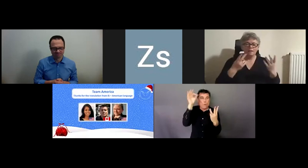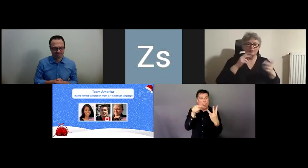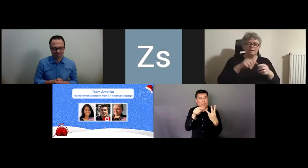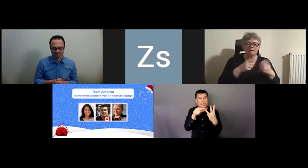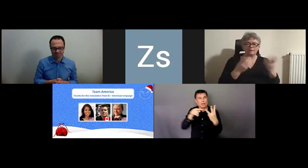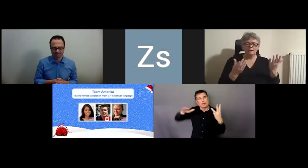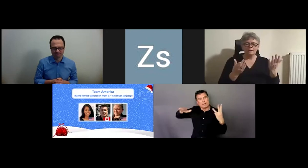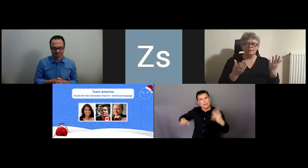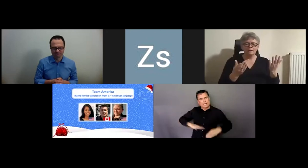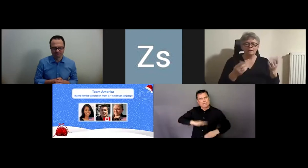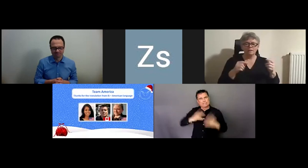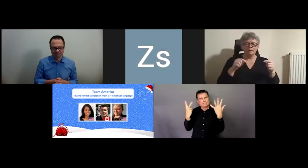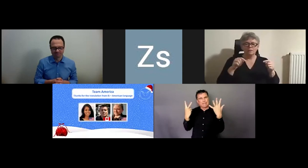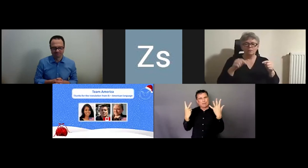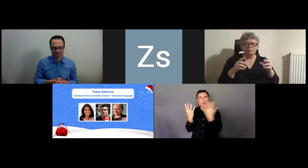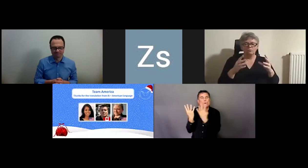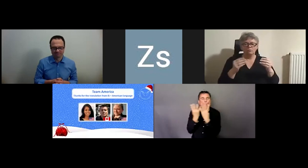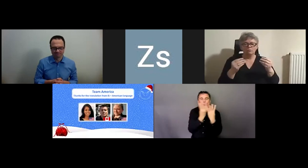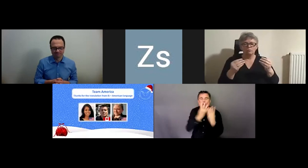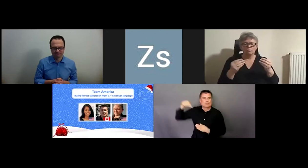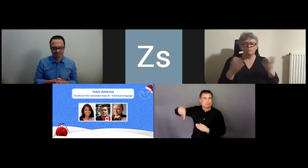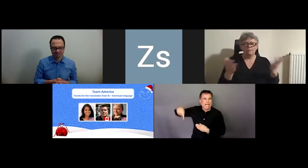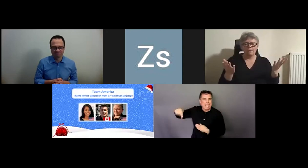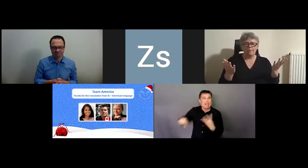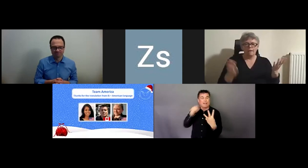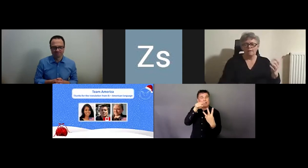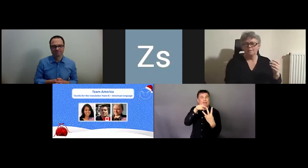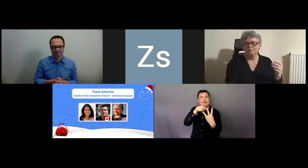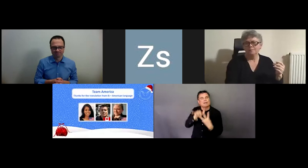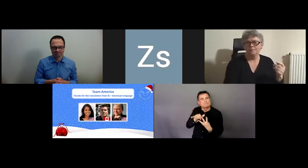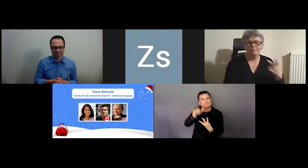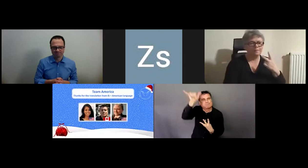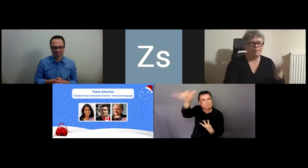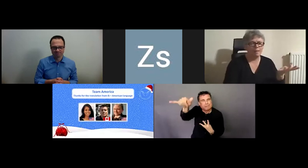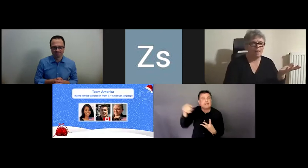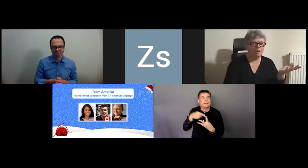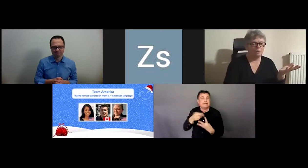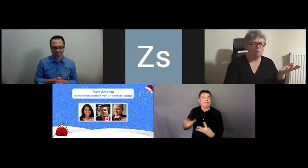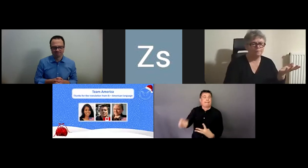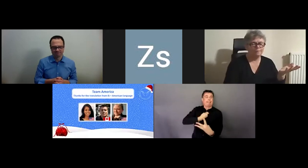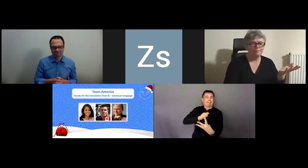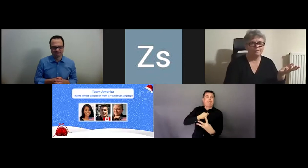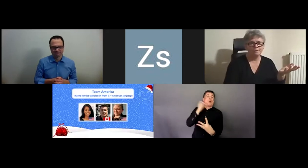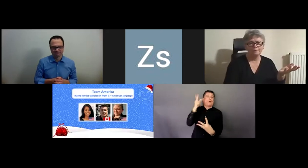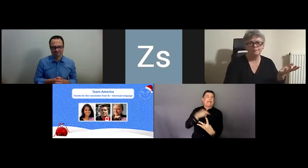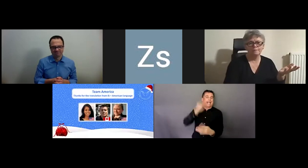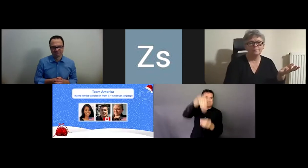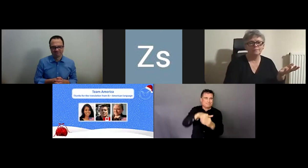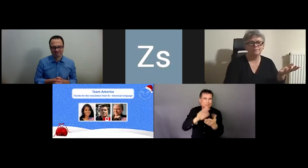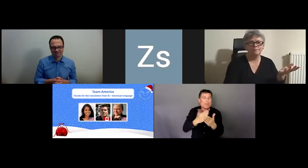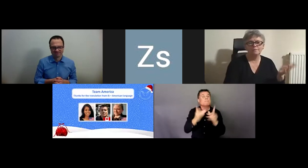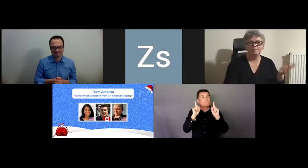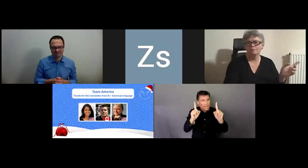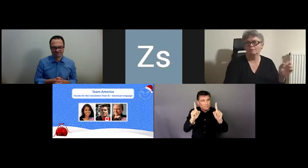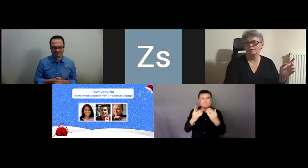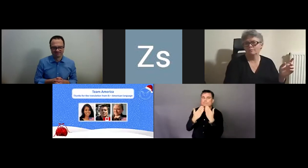Unfortunately, they weren't able to come today. One has a seven-year-old, has her birthday today, and the other one is